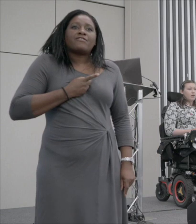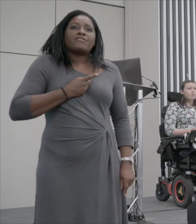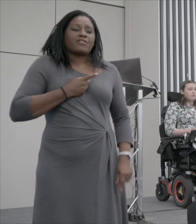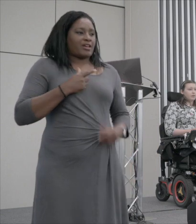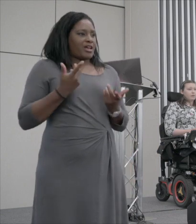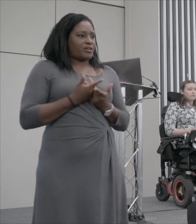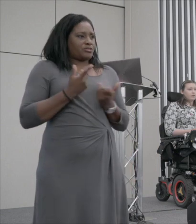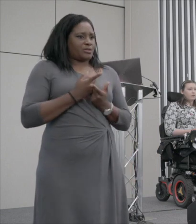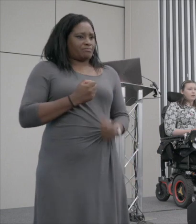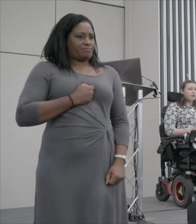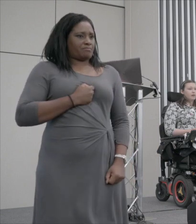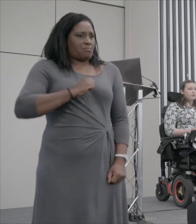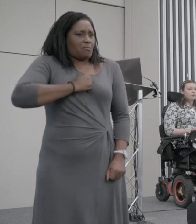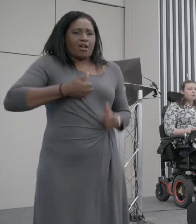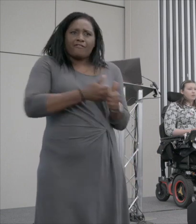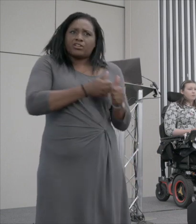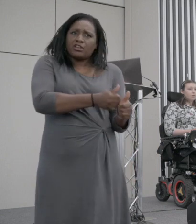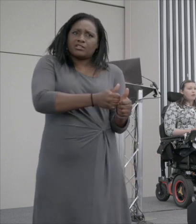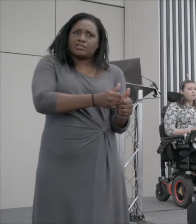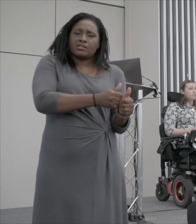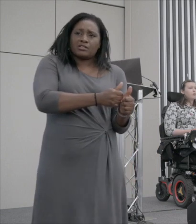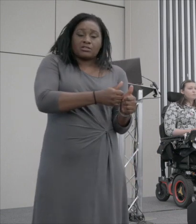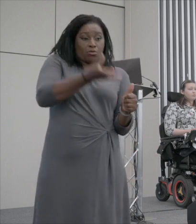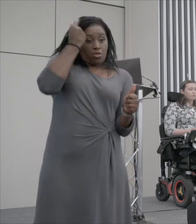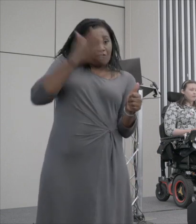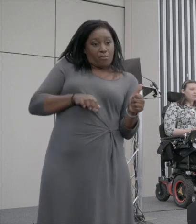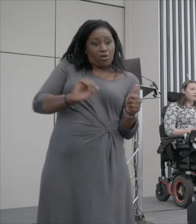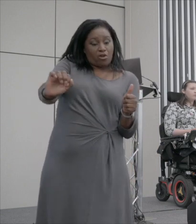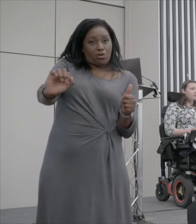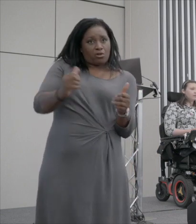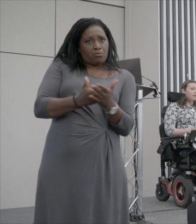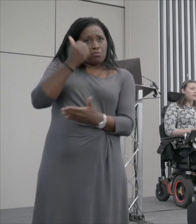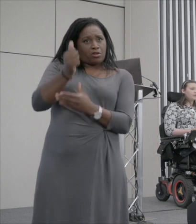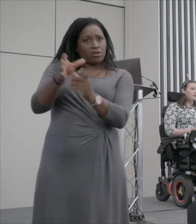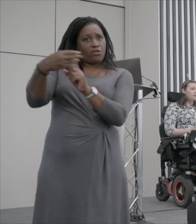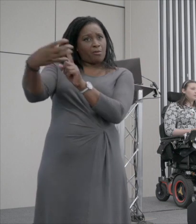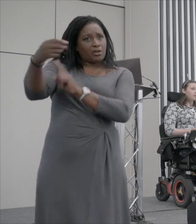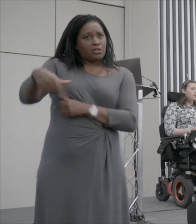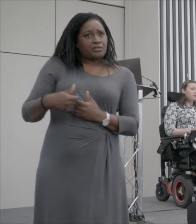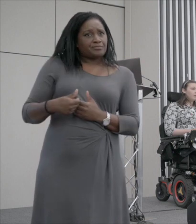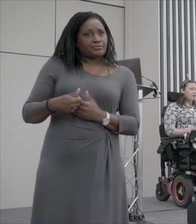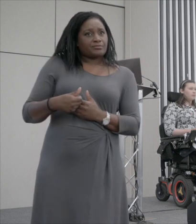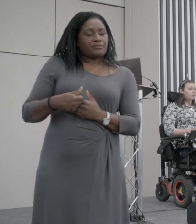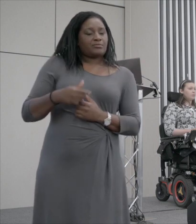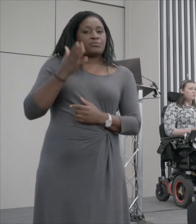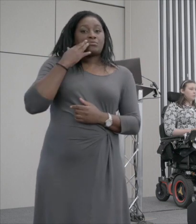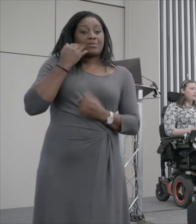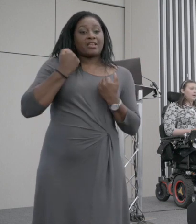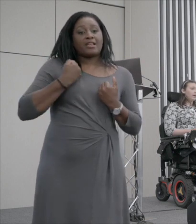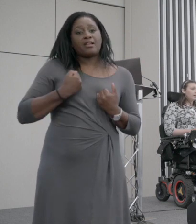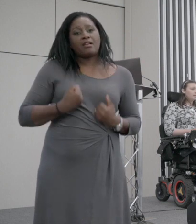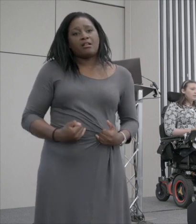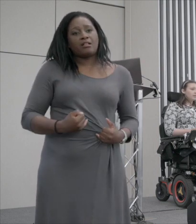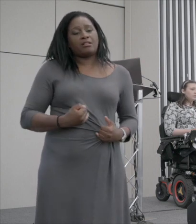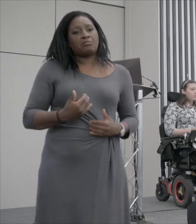know, be my own advocate, I suppose. So I learned through her. She was a role model for me, I suppose. In the early days, when my illness was all